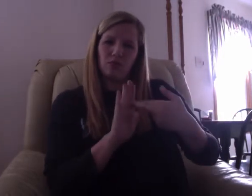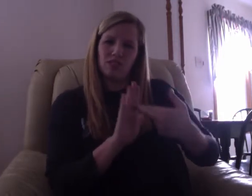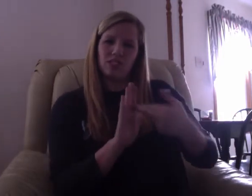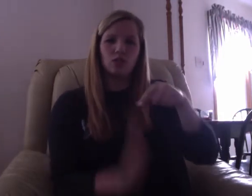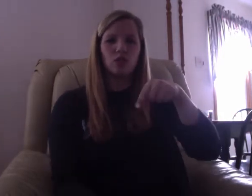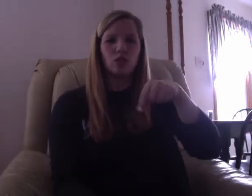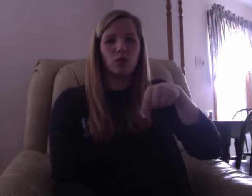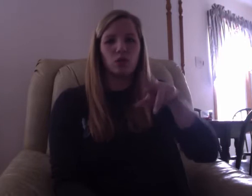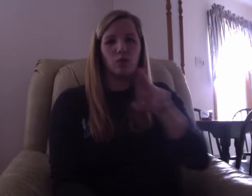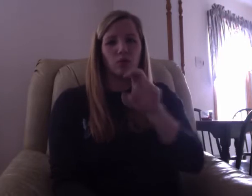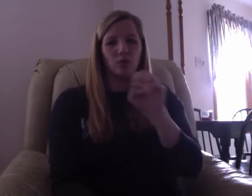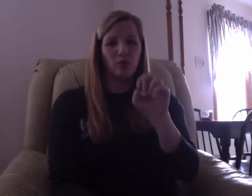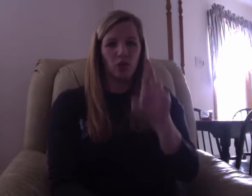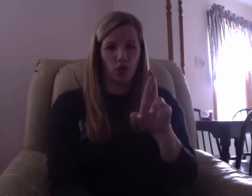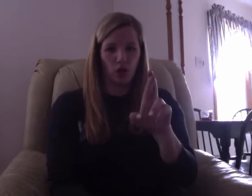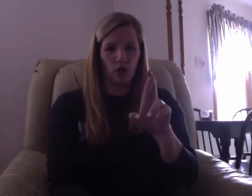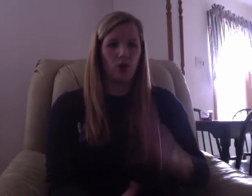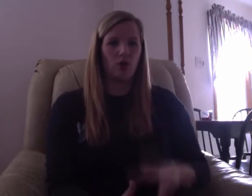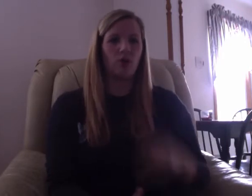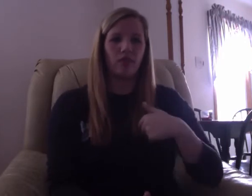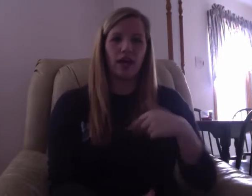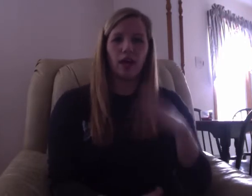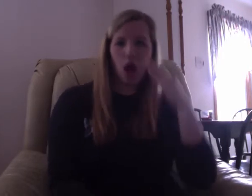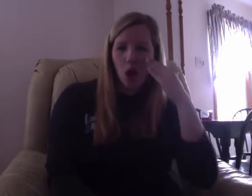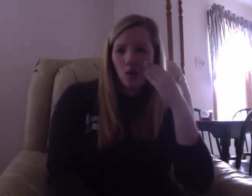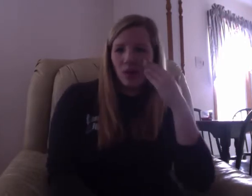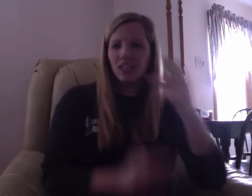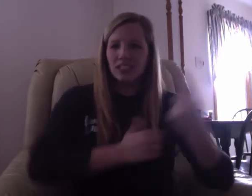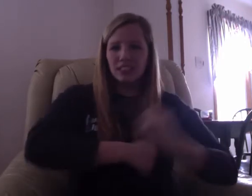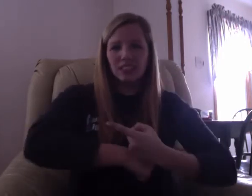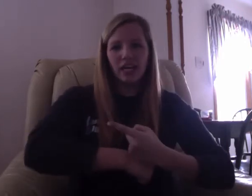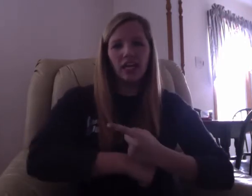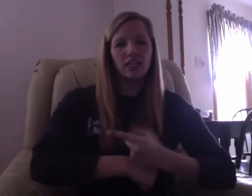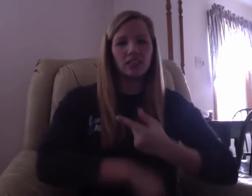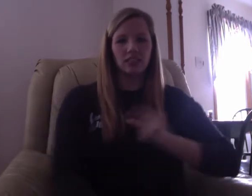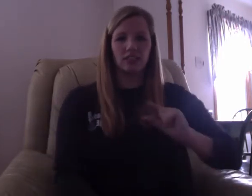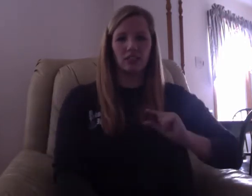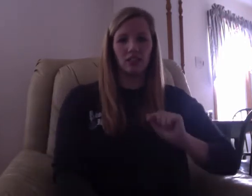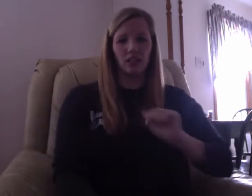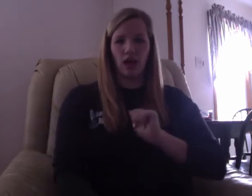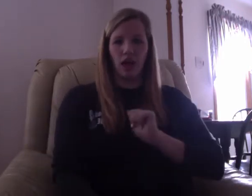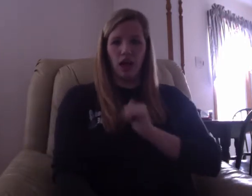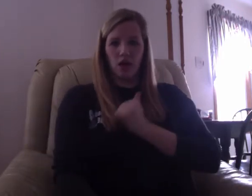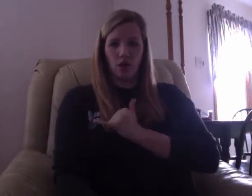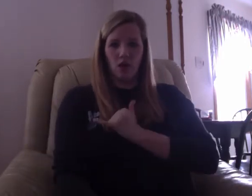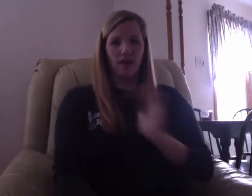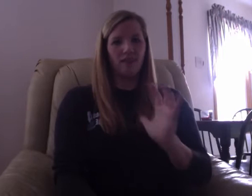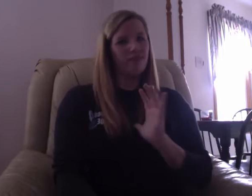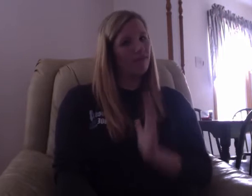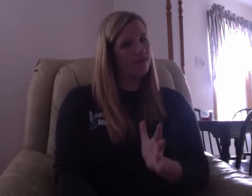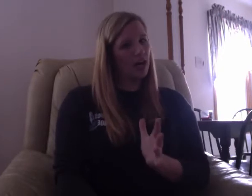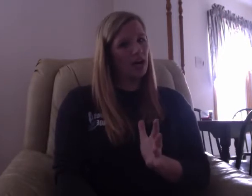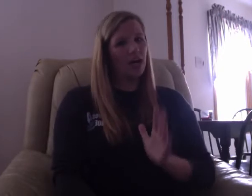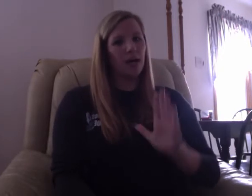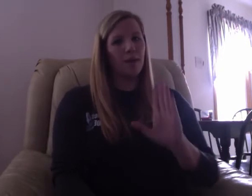those awareness days is when we do our signature Gay Fine by Me t-shirt campaign, where we hand out t-shirts. I'm very proud to announce